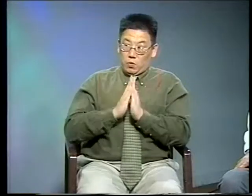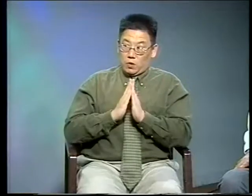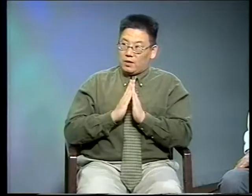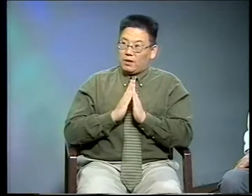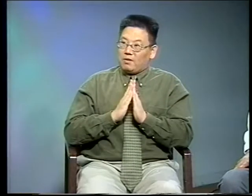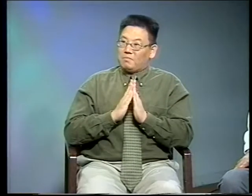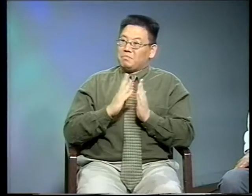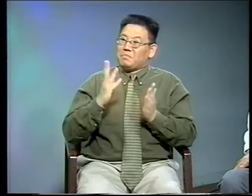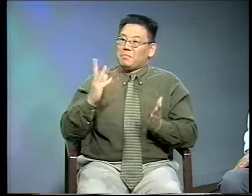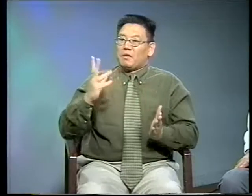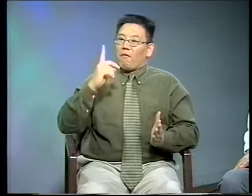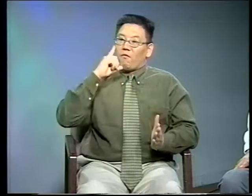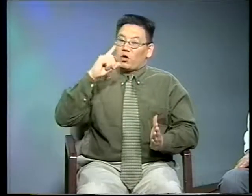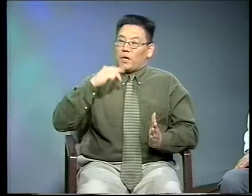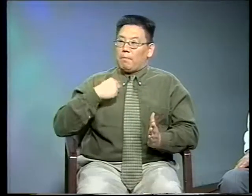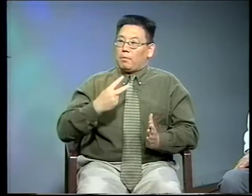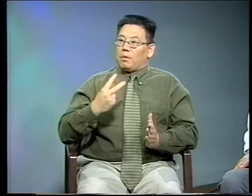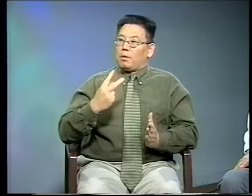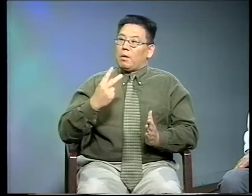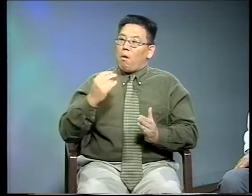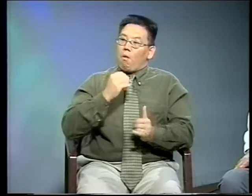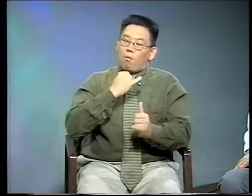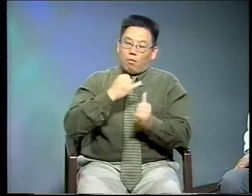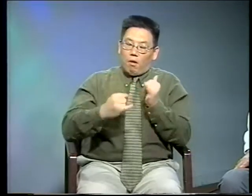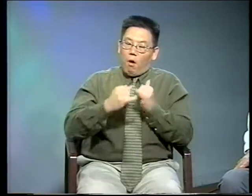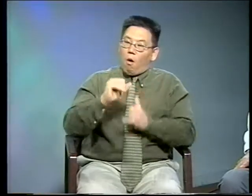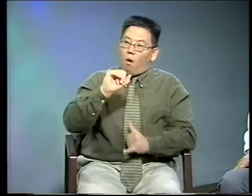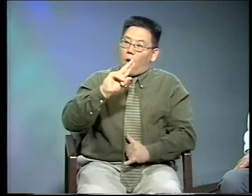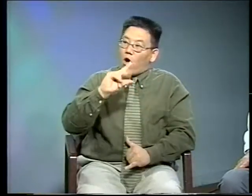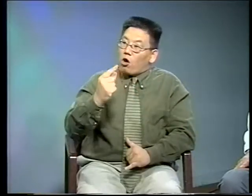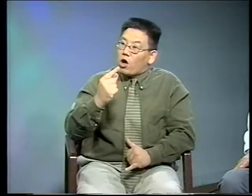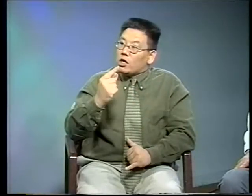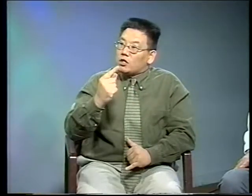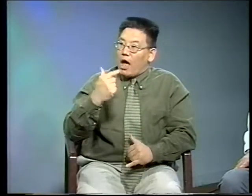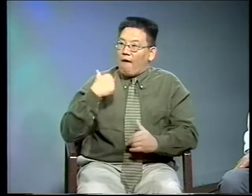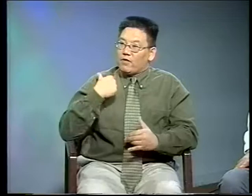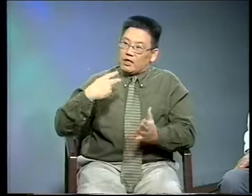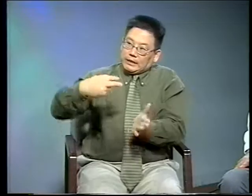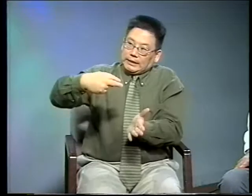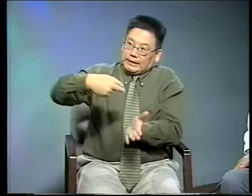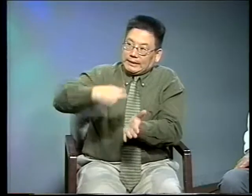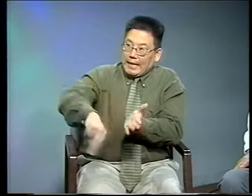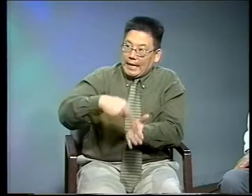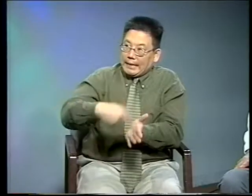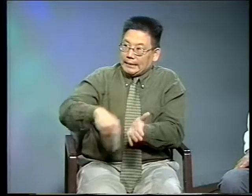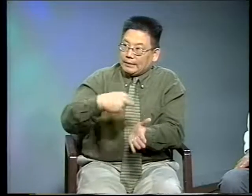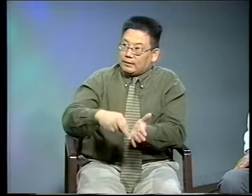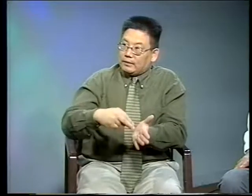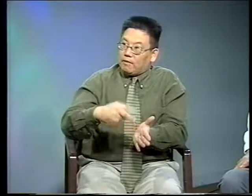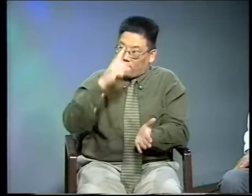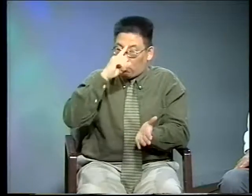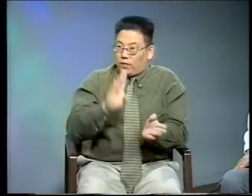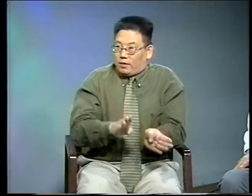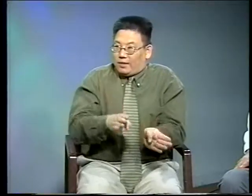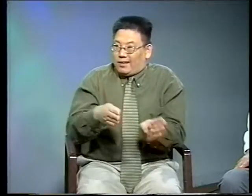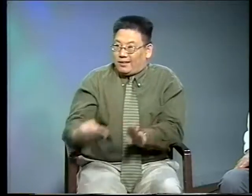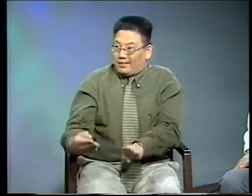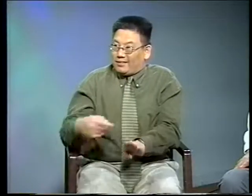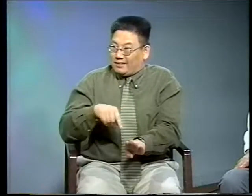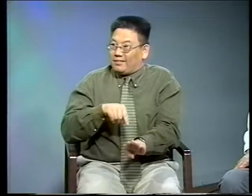situation within my own community, for example, at the end of August, we have a dance for the